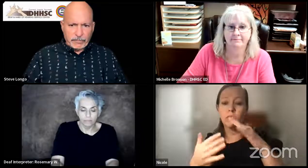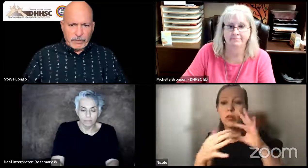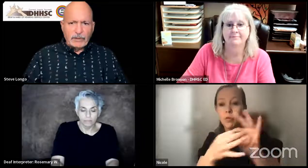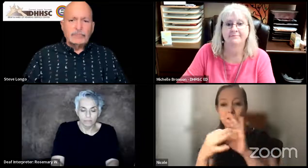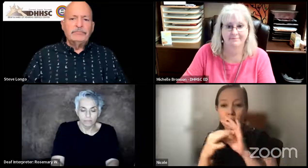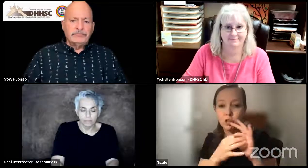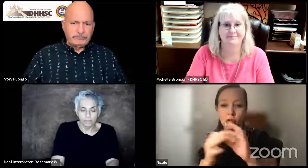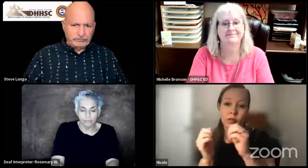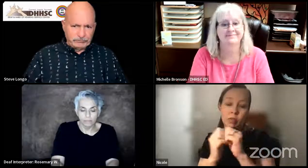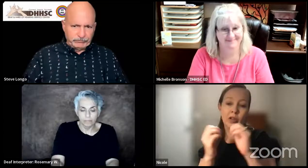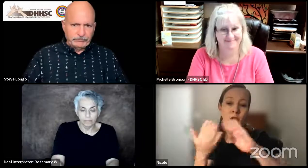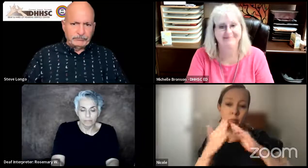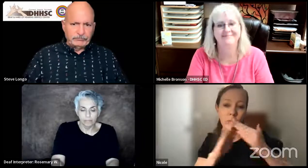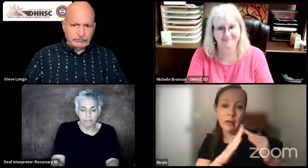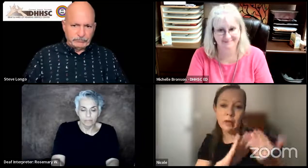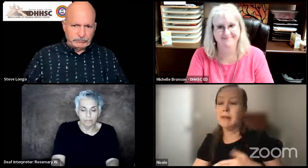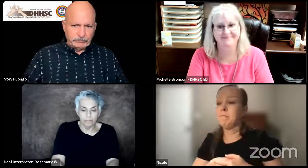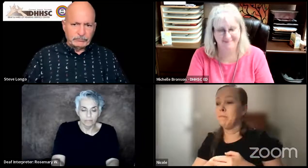involved.